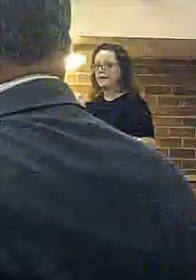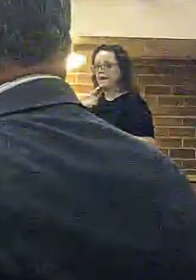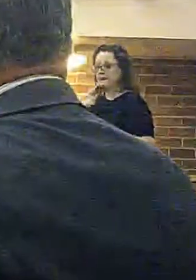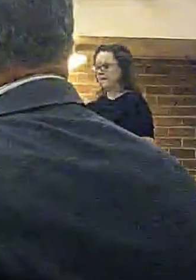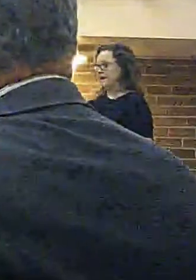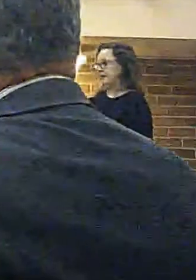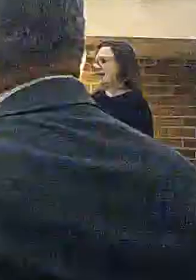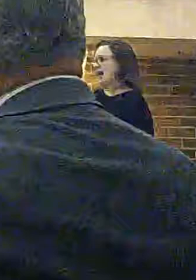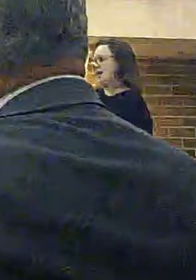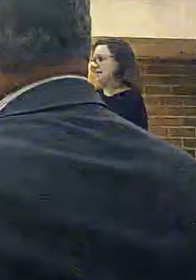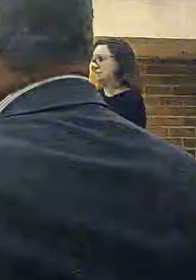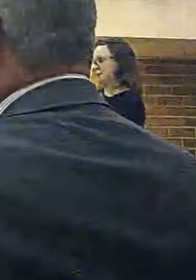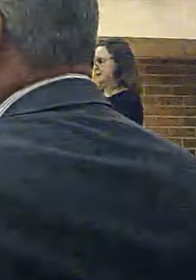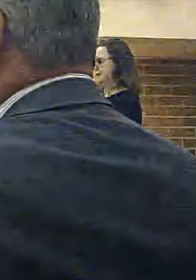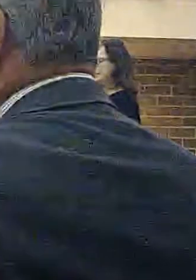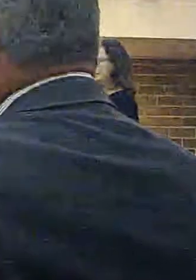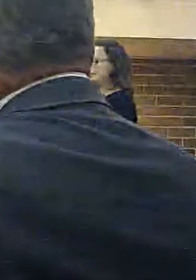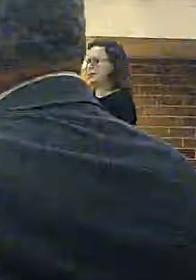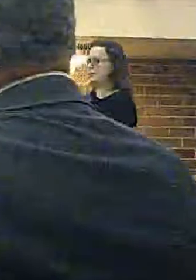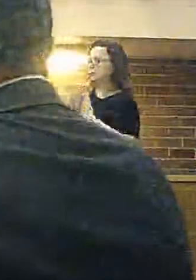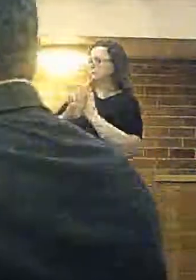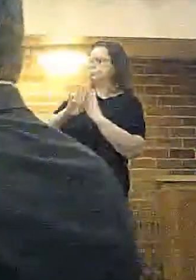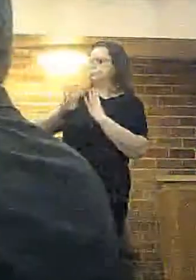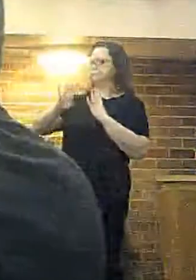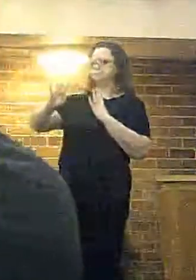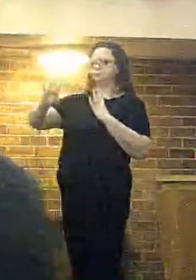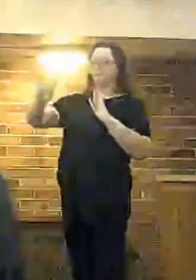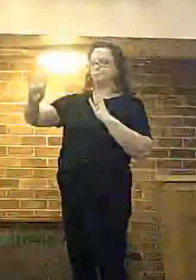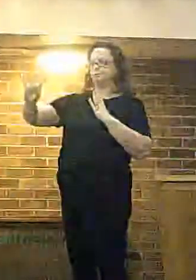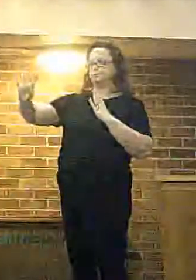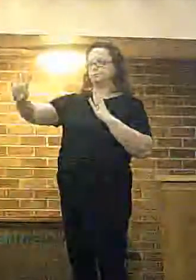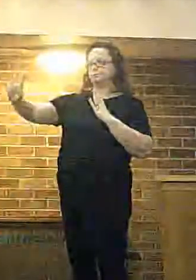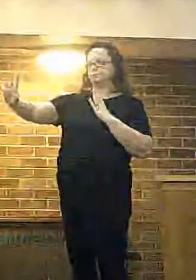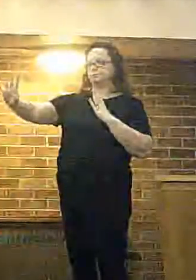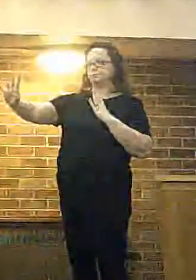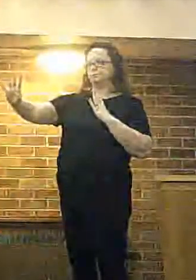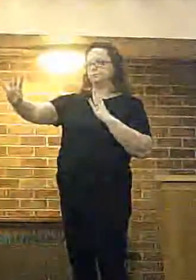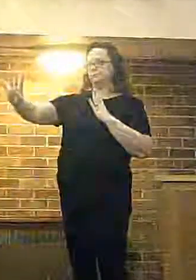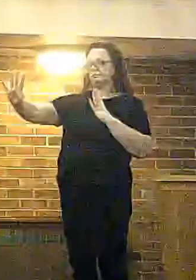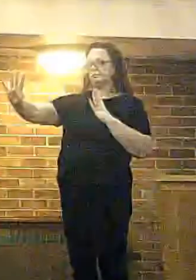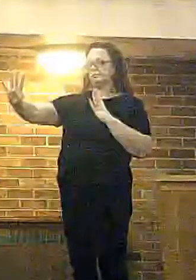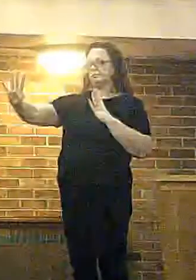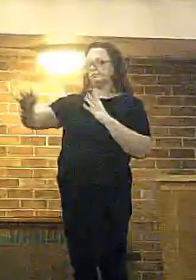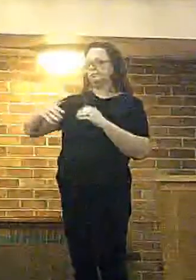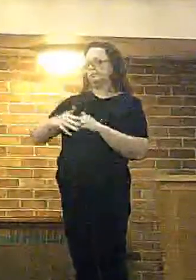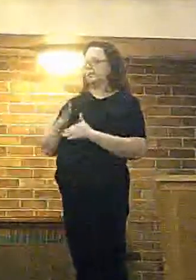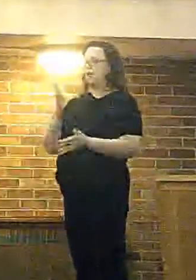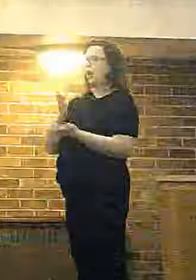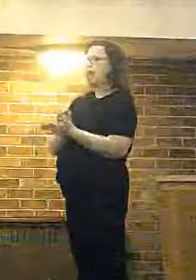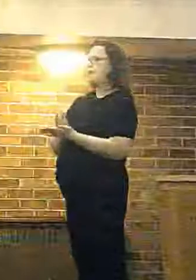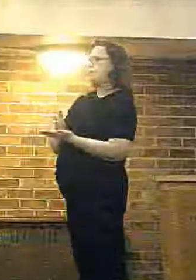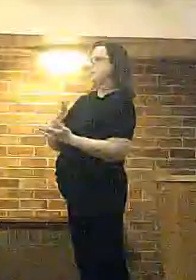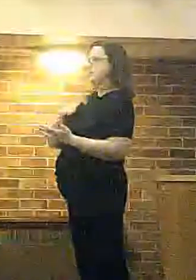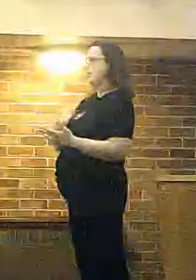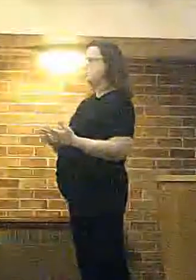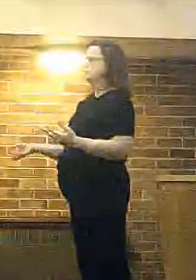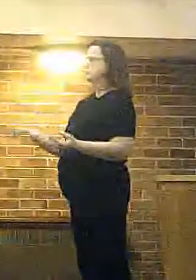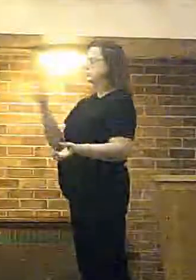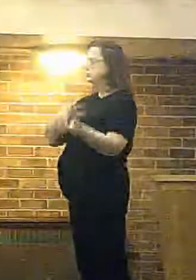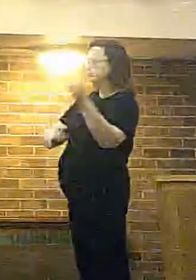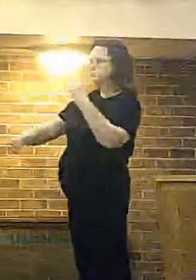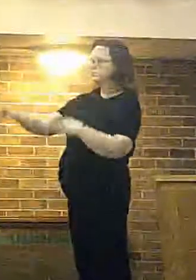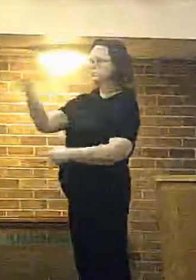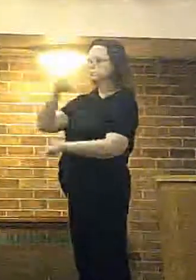meeting, we formed a queue and people just came and made a queue, and that was very evident that people wanted to speak, and you're all very ready to